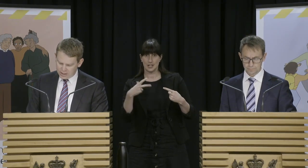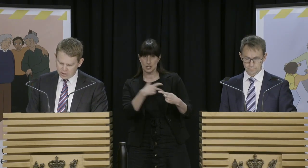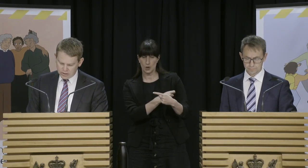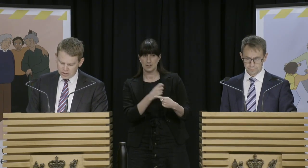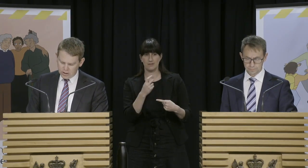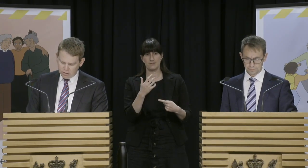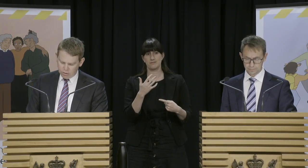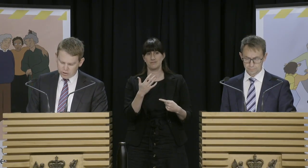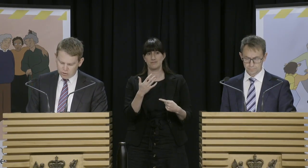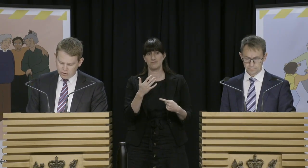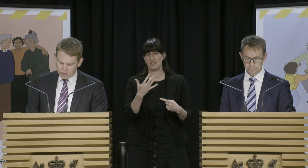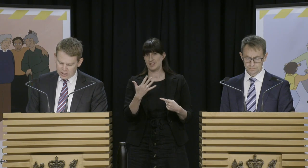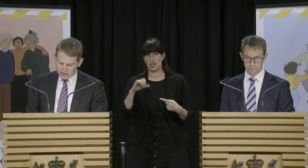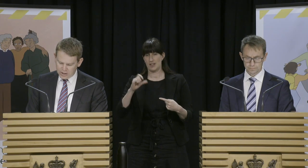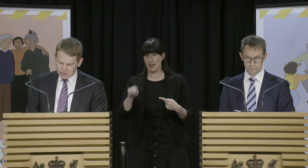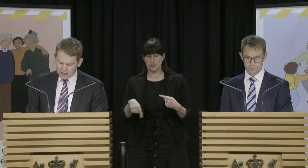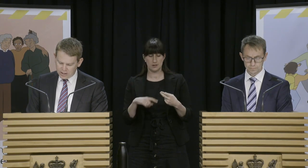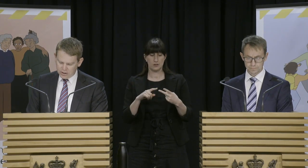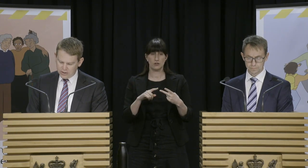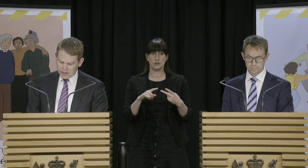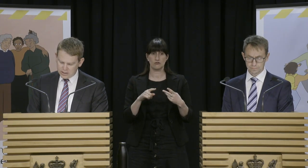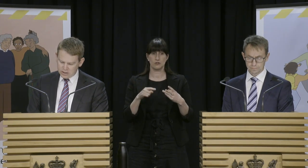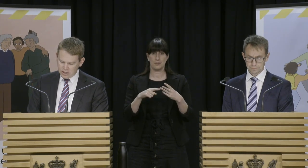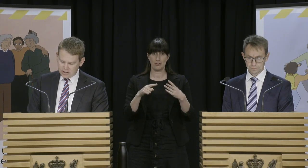50,917 second dose. Group 2,